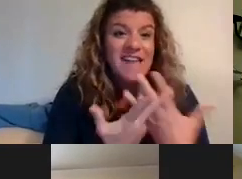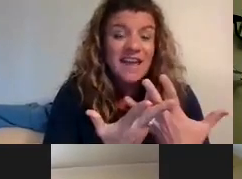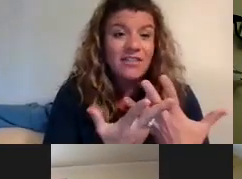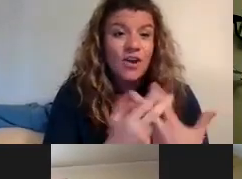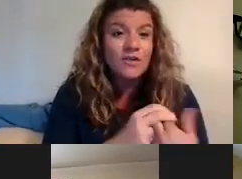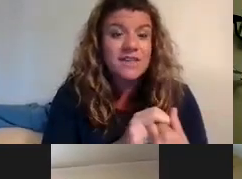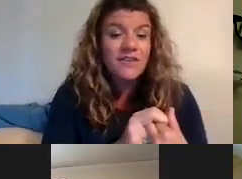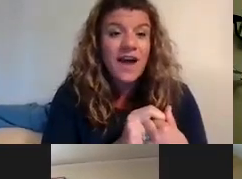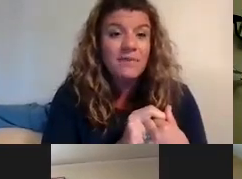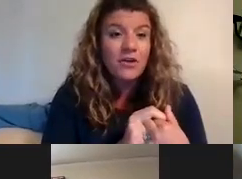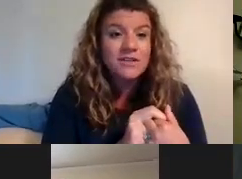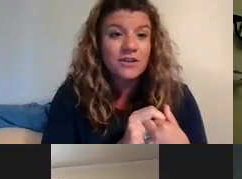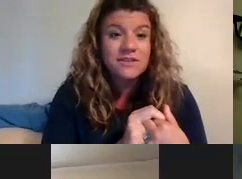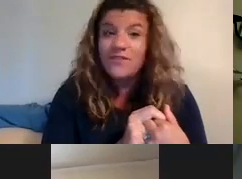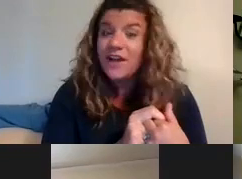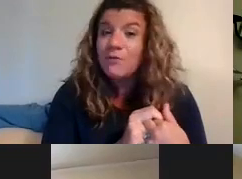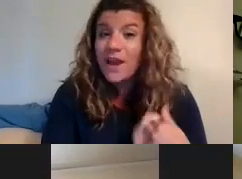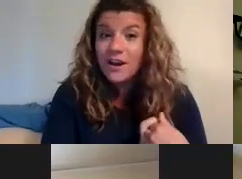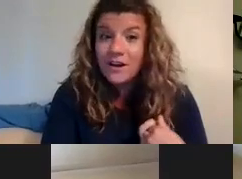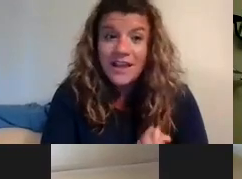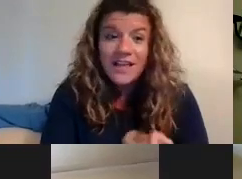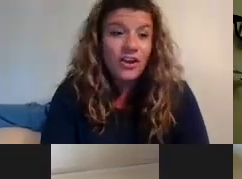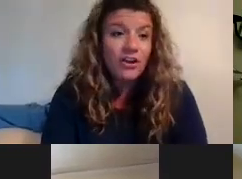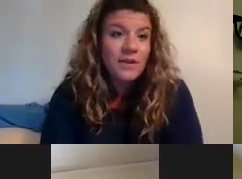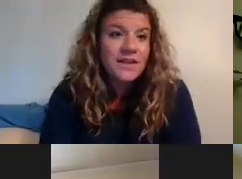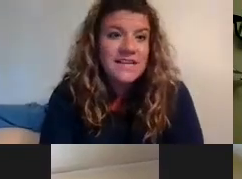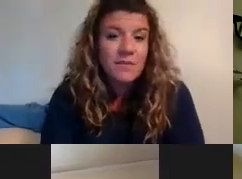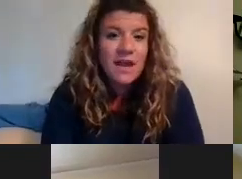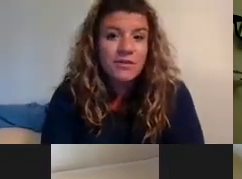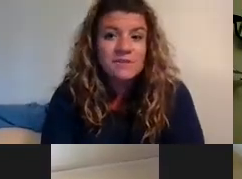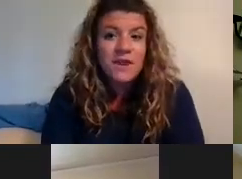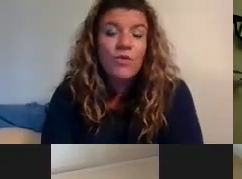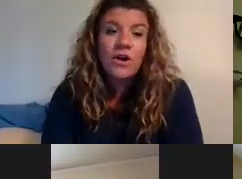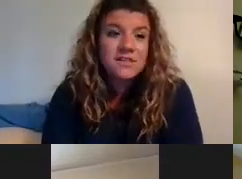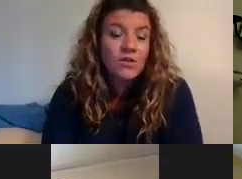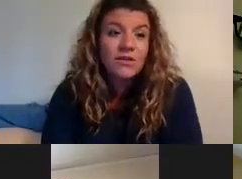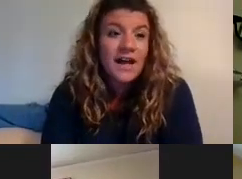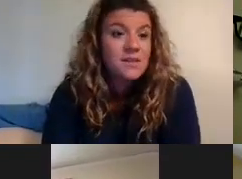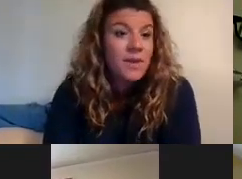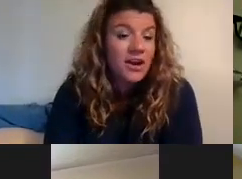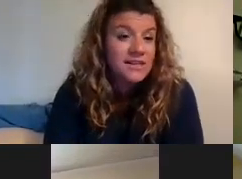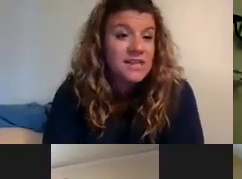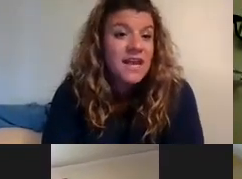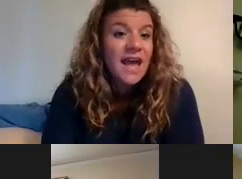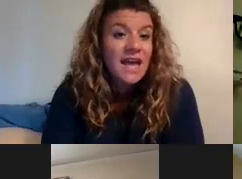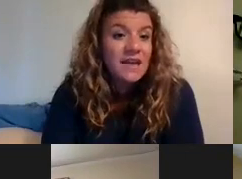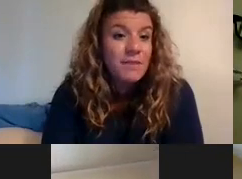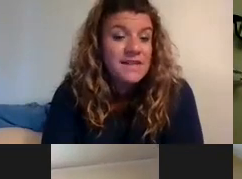it. Those fine motor skills develop quicker than your ability to be able to speak words. So lots of parents and